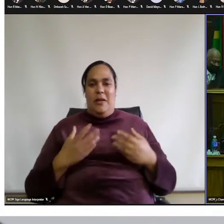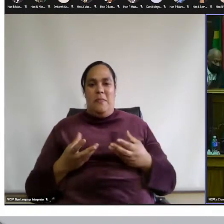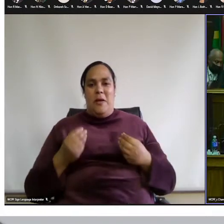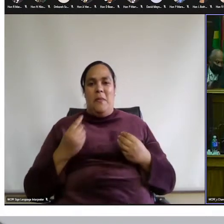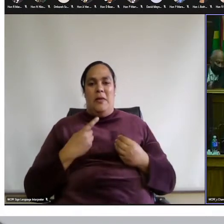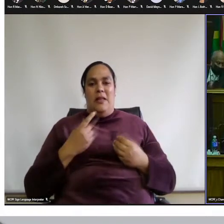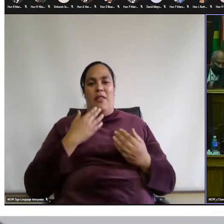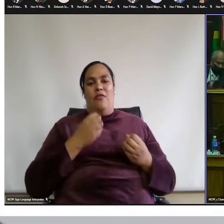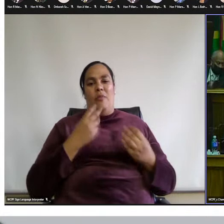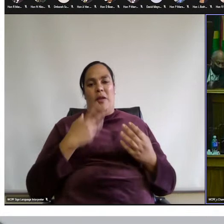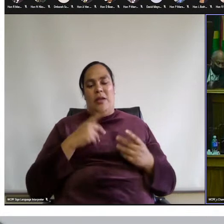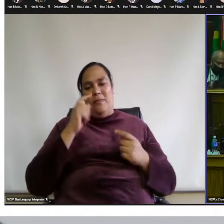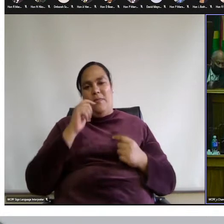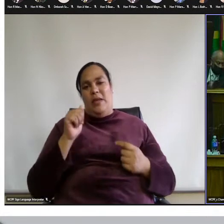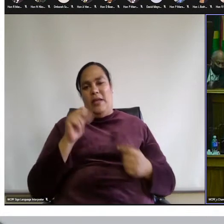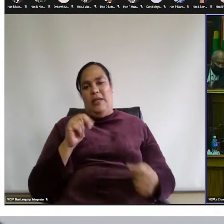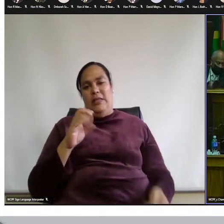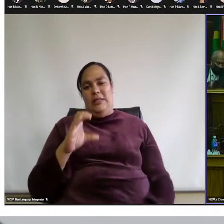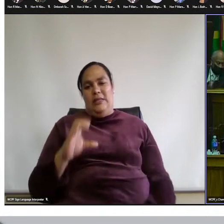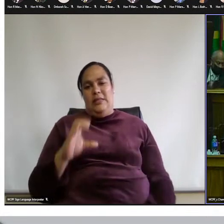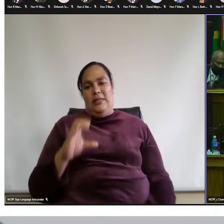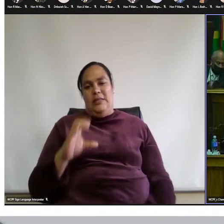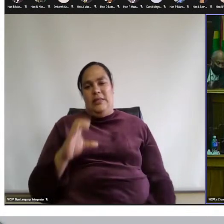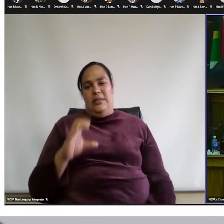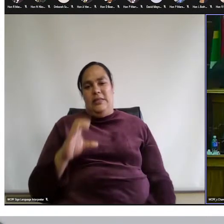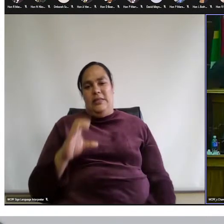I now recognise the ANC.